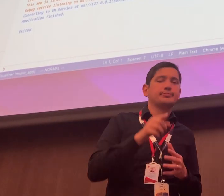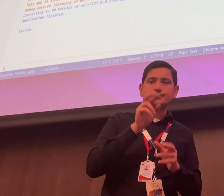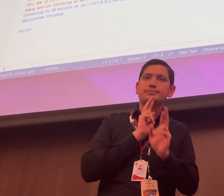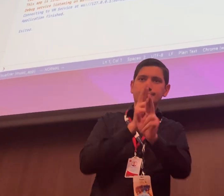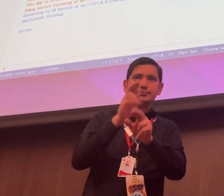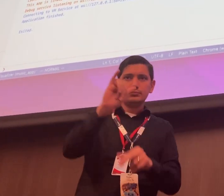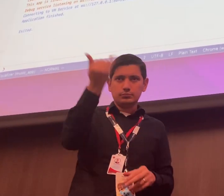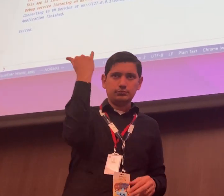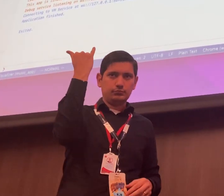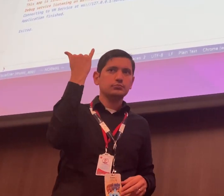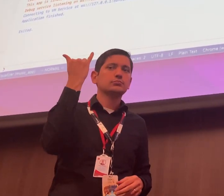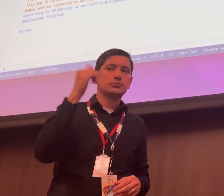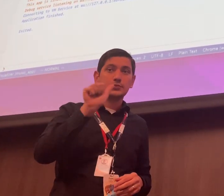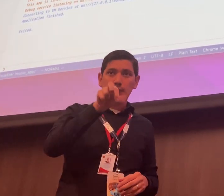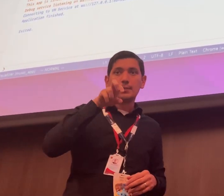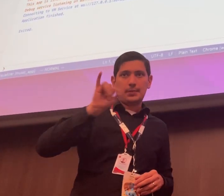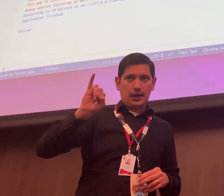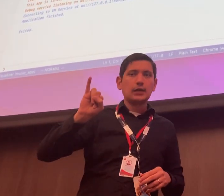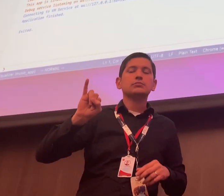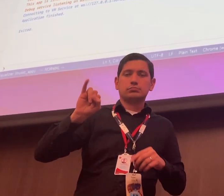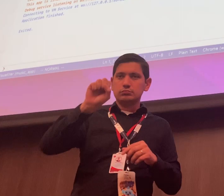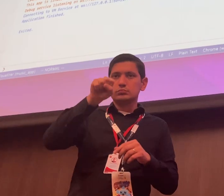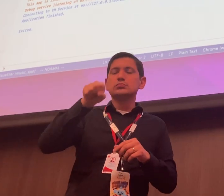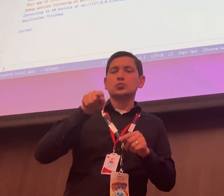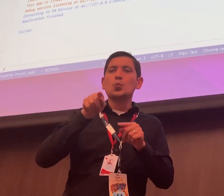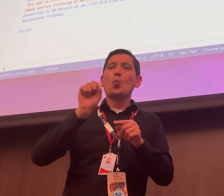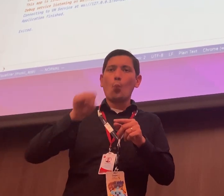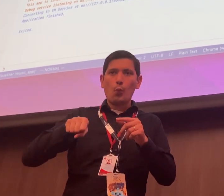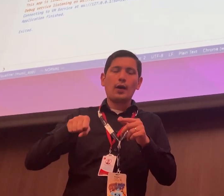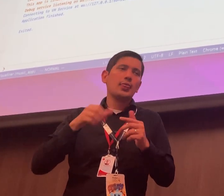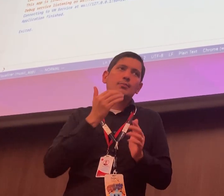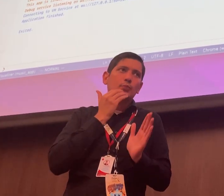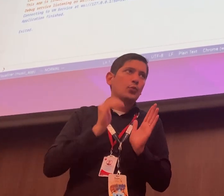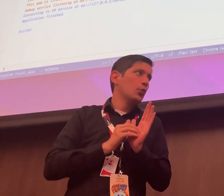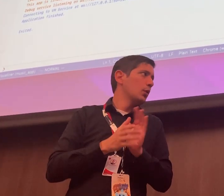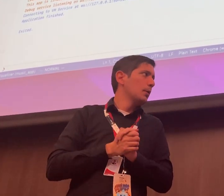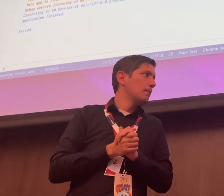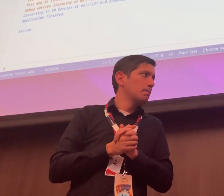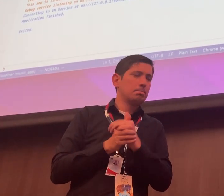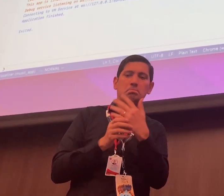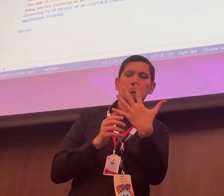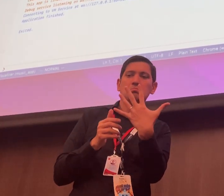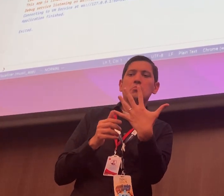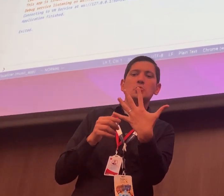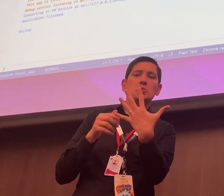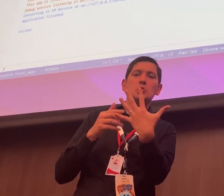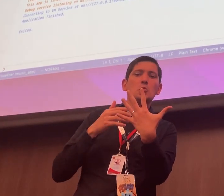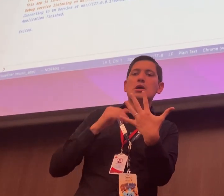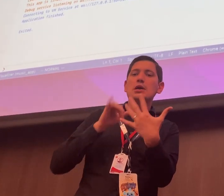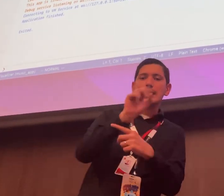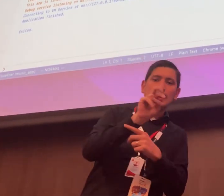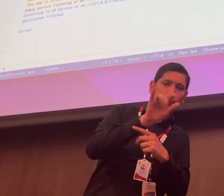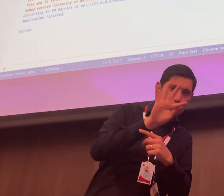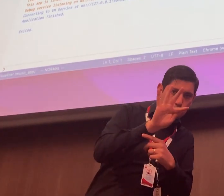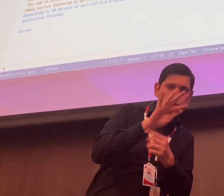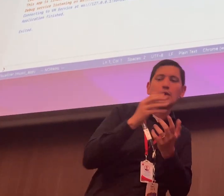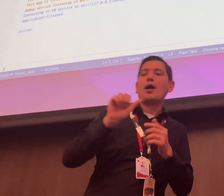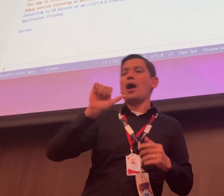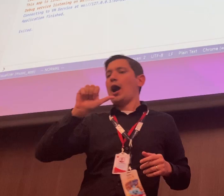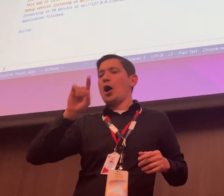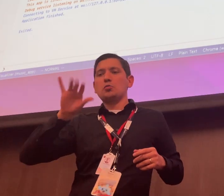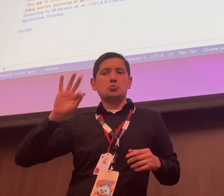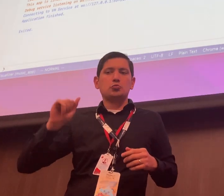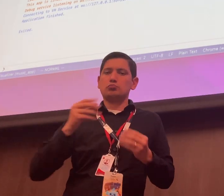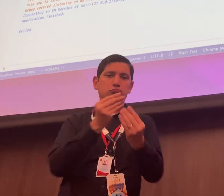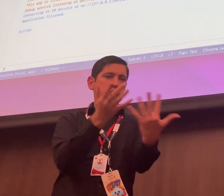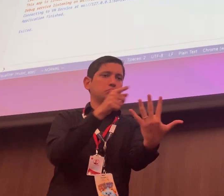Yes, the Web Audio API does support it should support any inputs and outputs that are